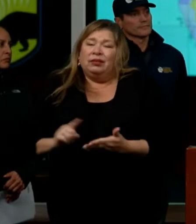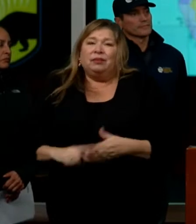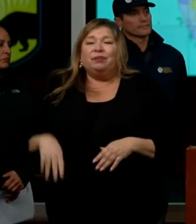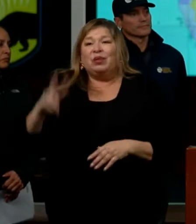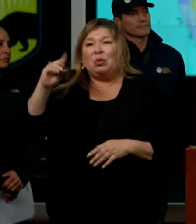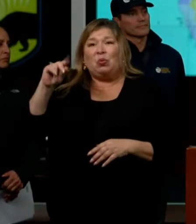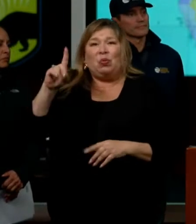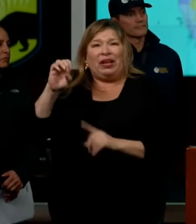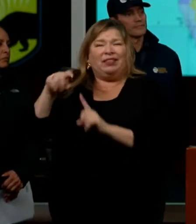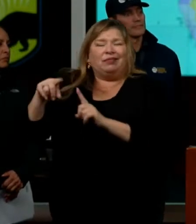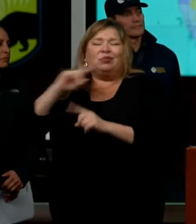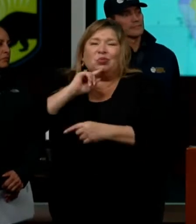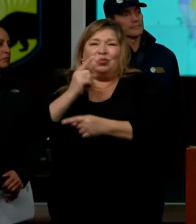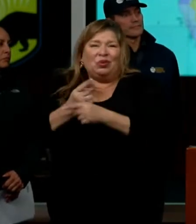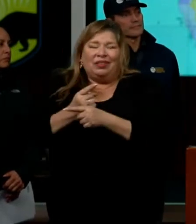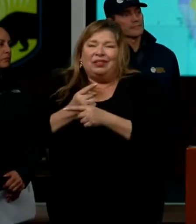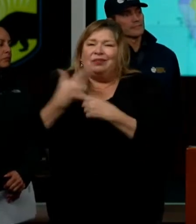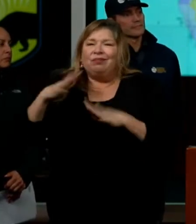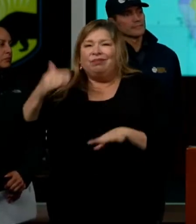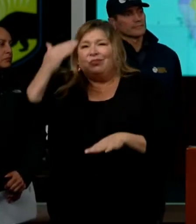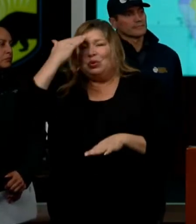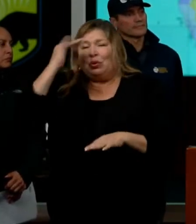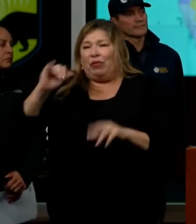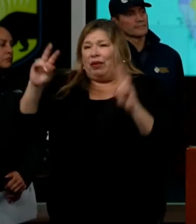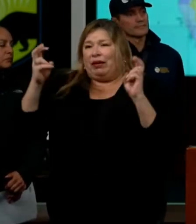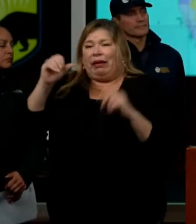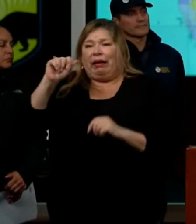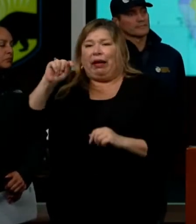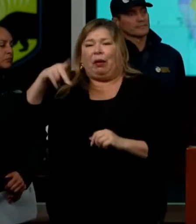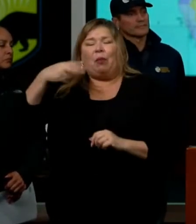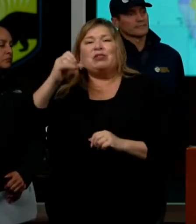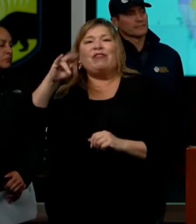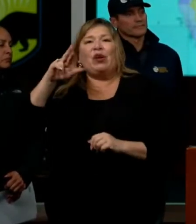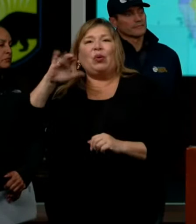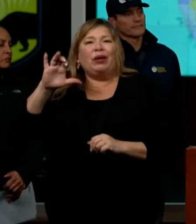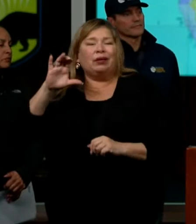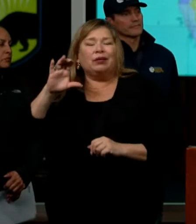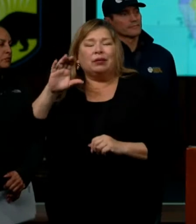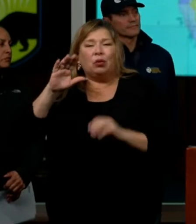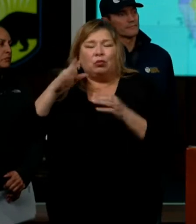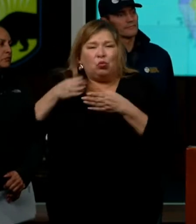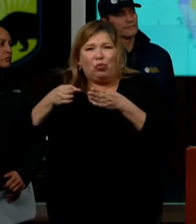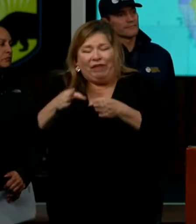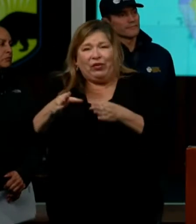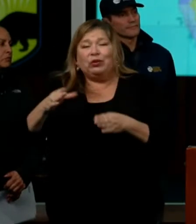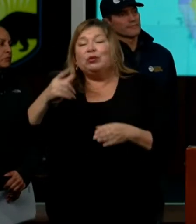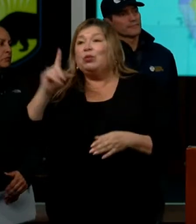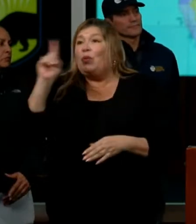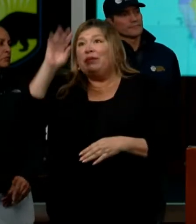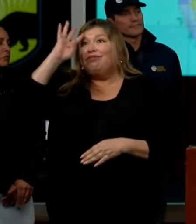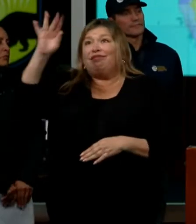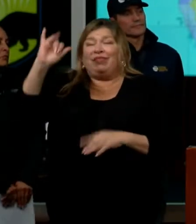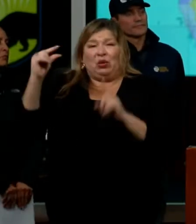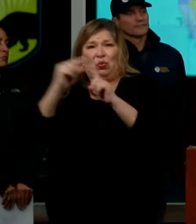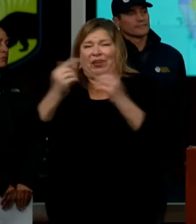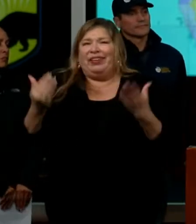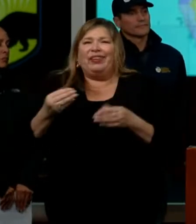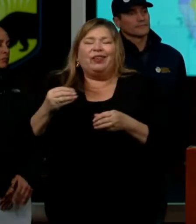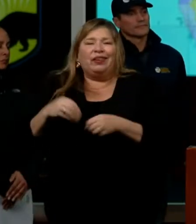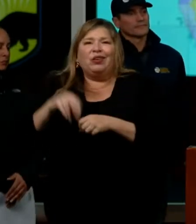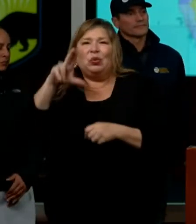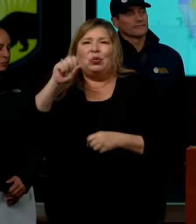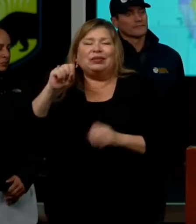atmospheric rivers. That term was coined here out of our universities here in the state of California. Not only are